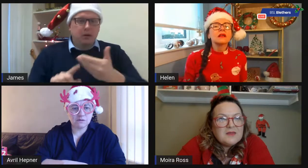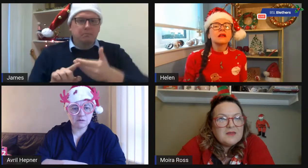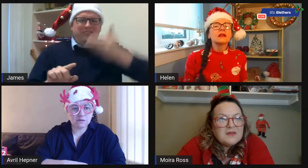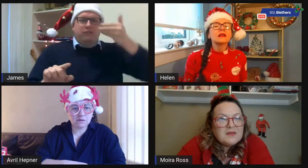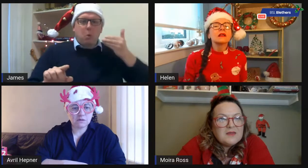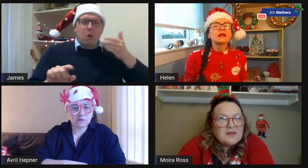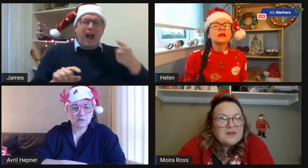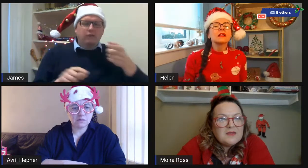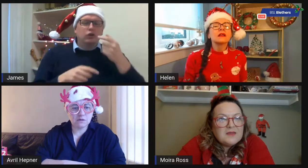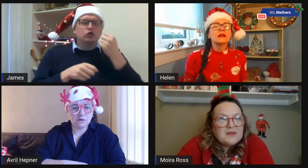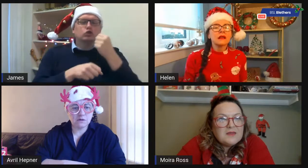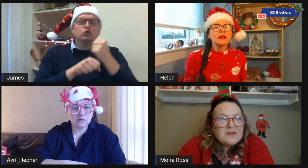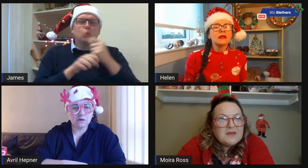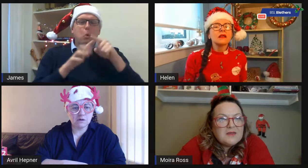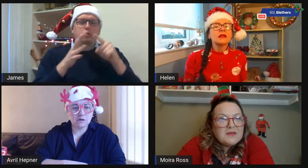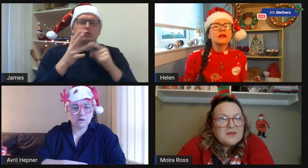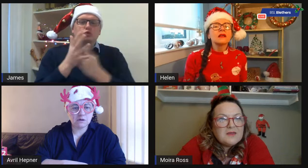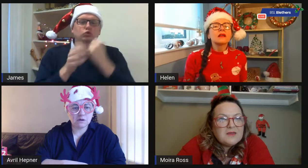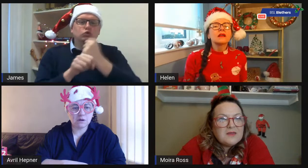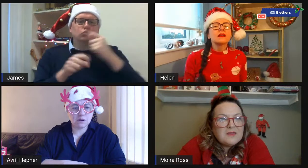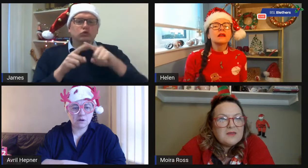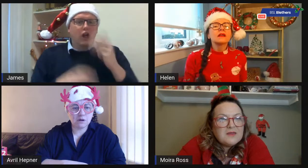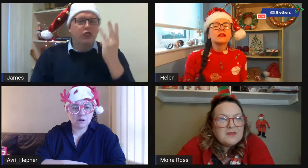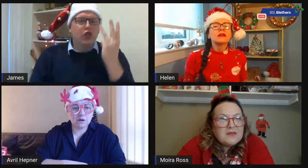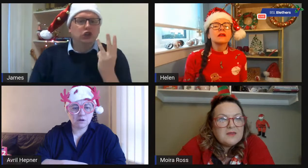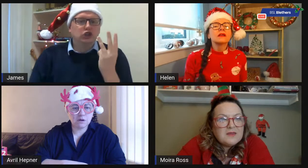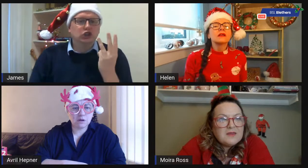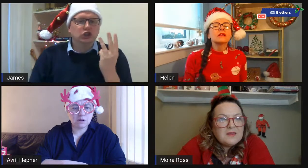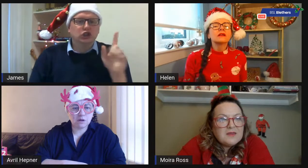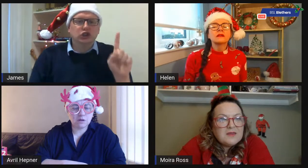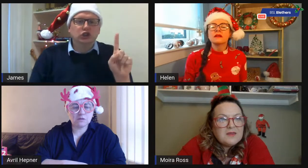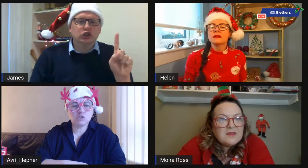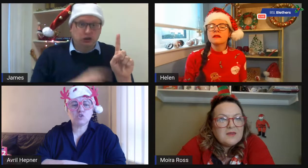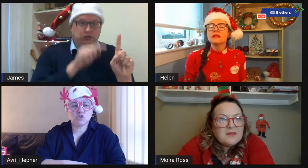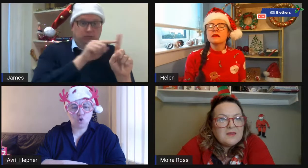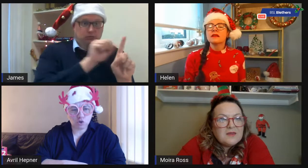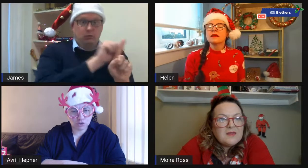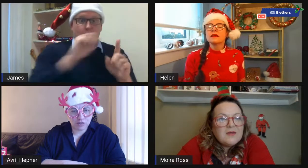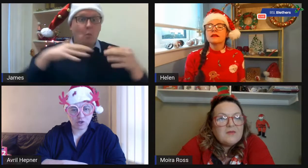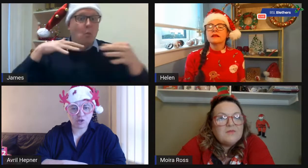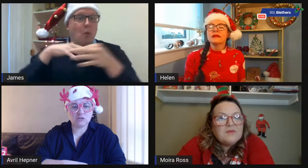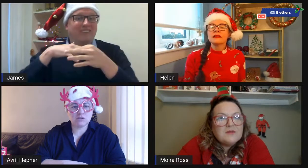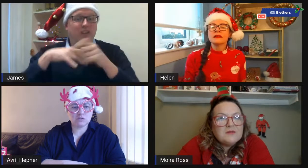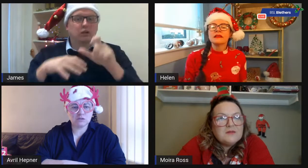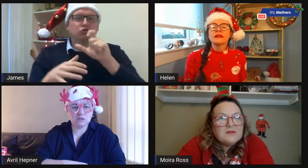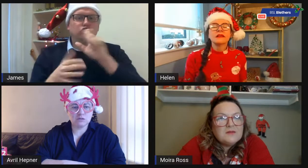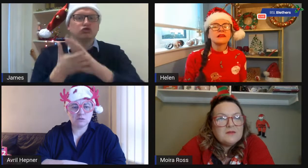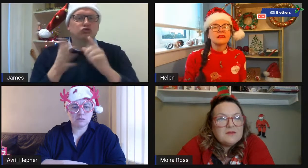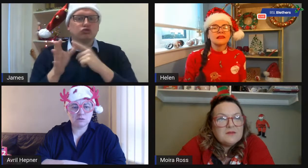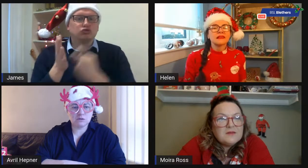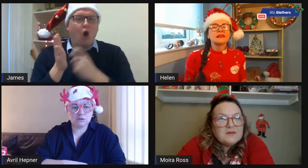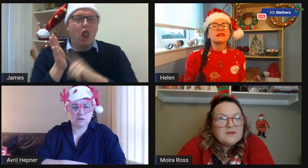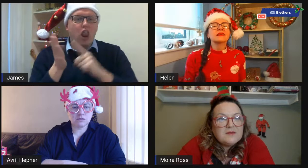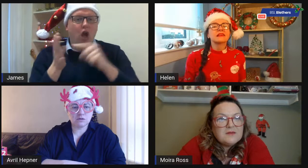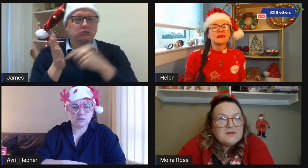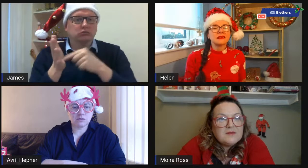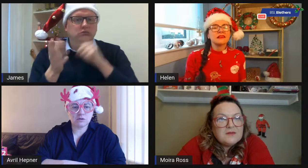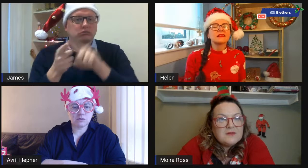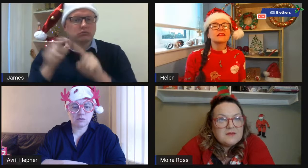he was really, everybody thinks it was about him that brought the tree here, but actually it wasn't. It was George III's